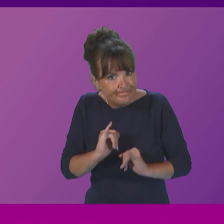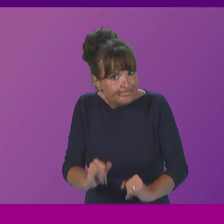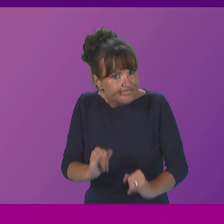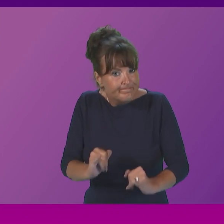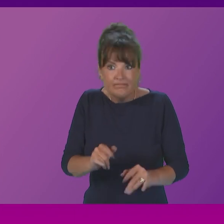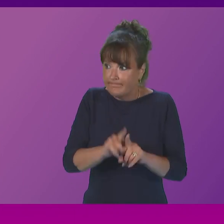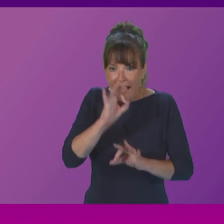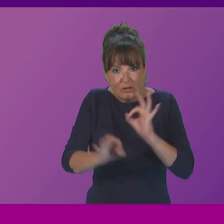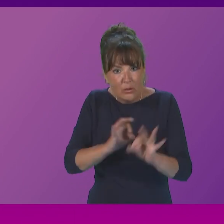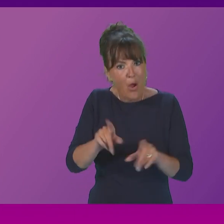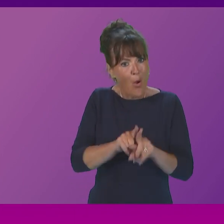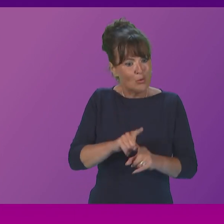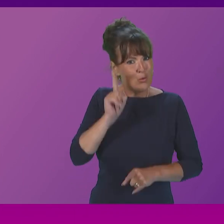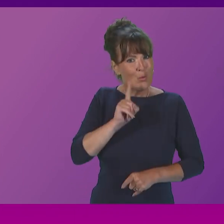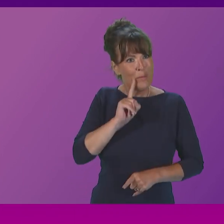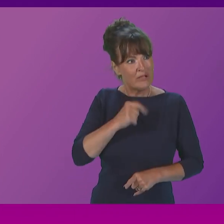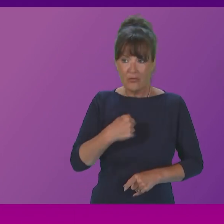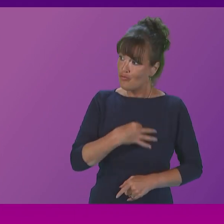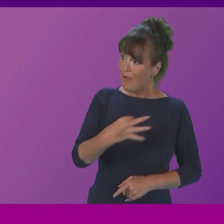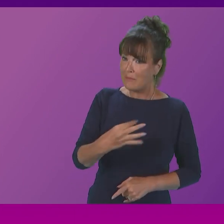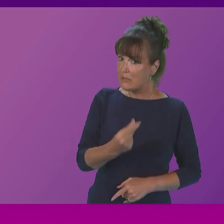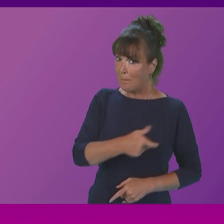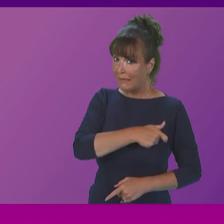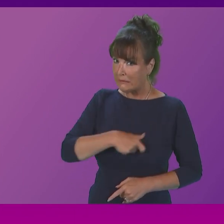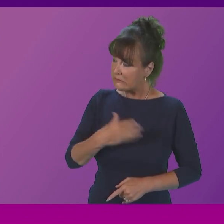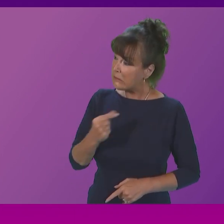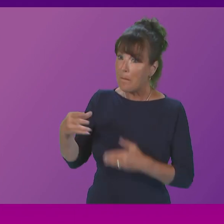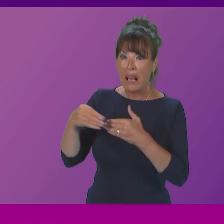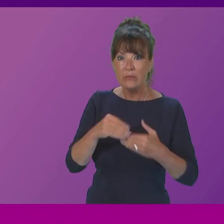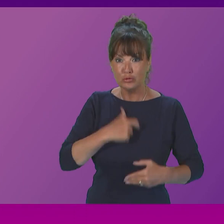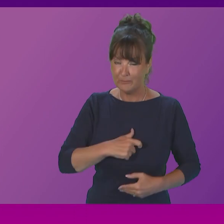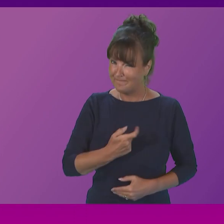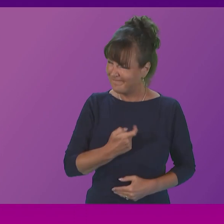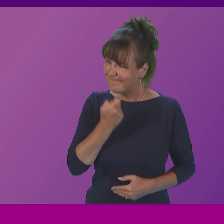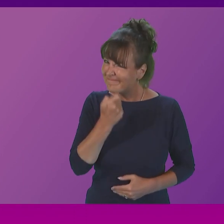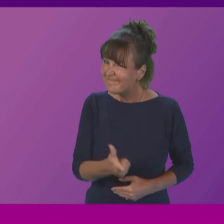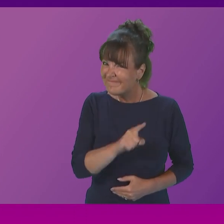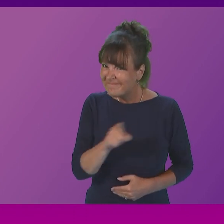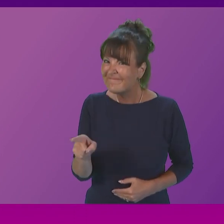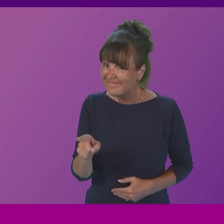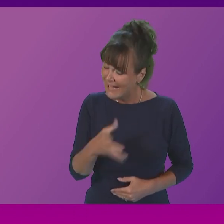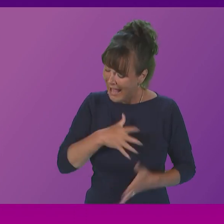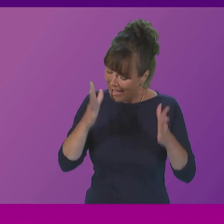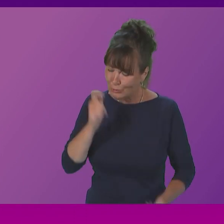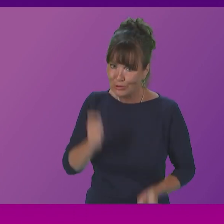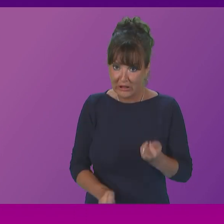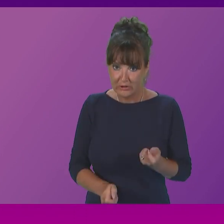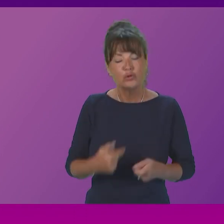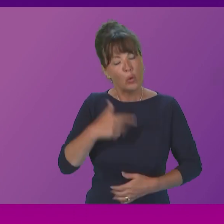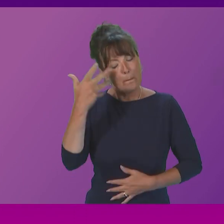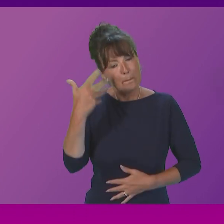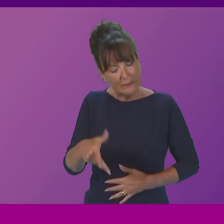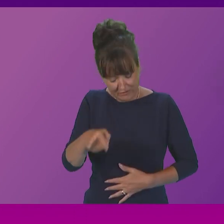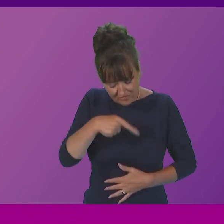committees and in important leadership roles, but this can and must change. So our cross-party recommendations, they look at